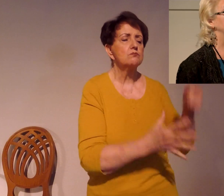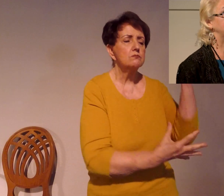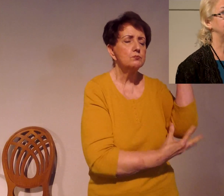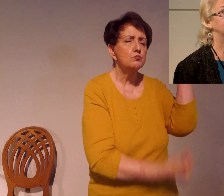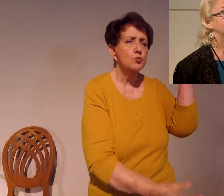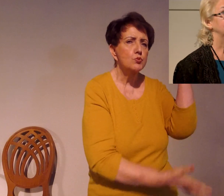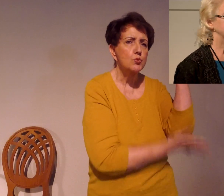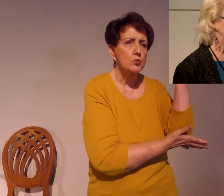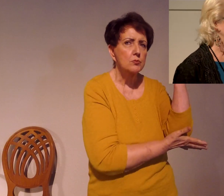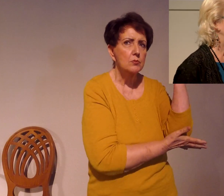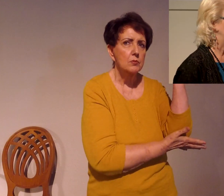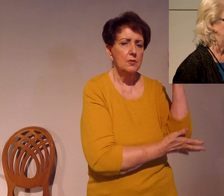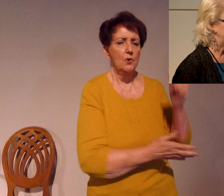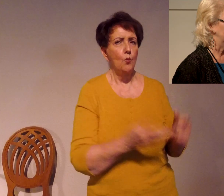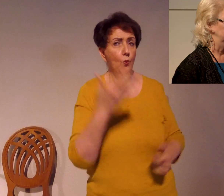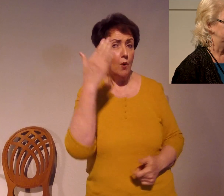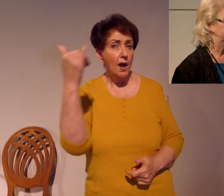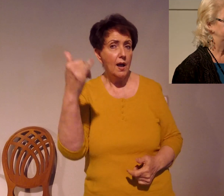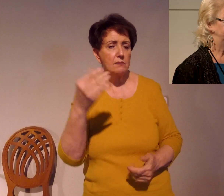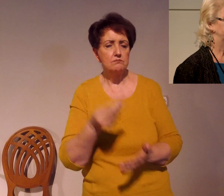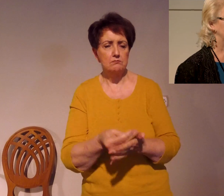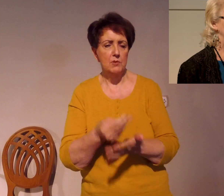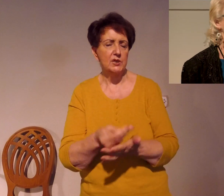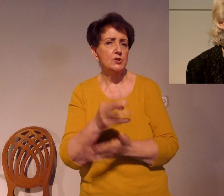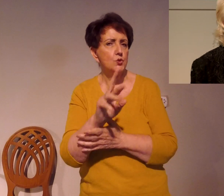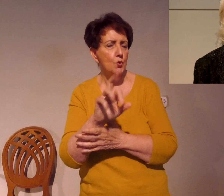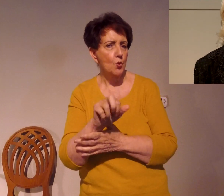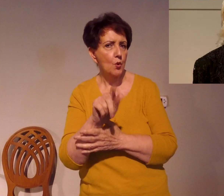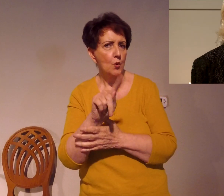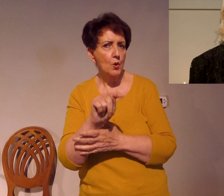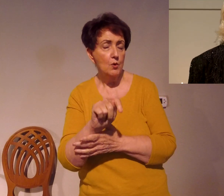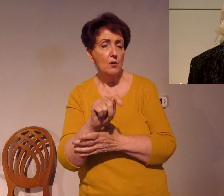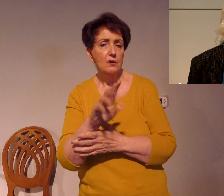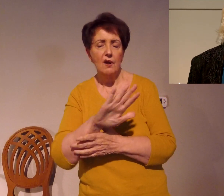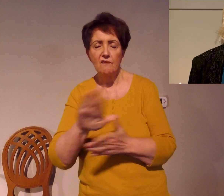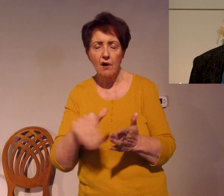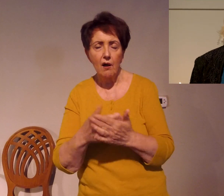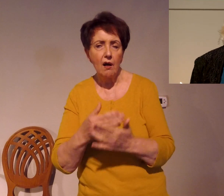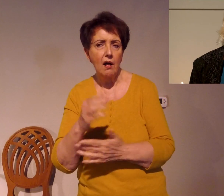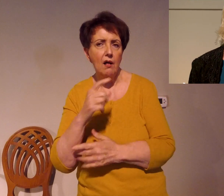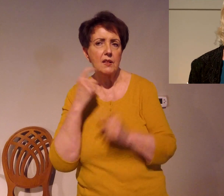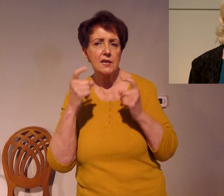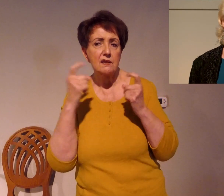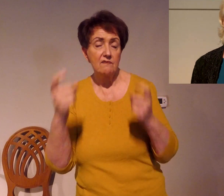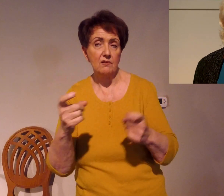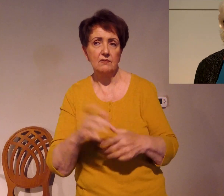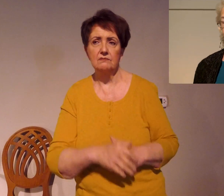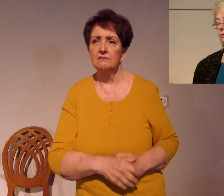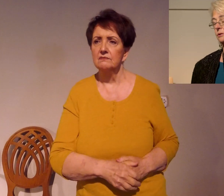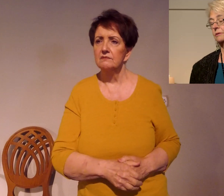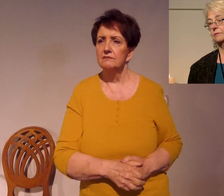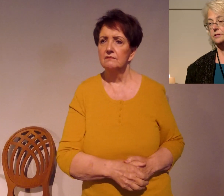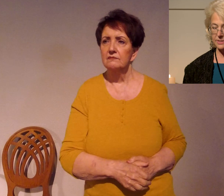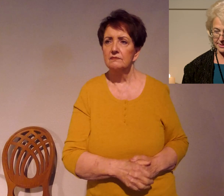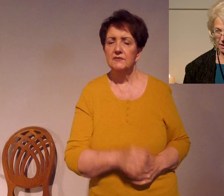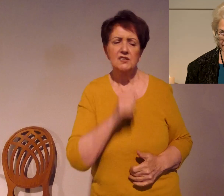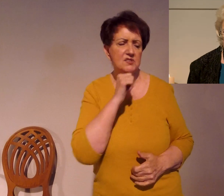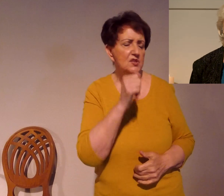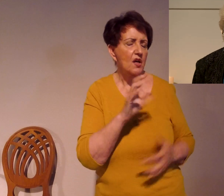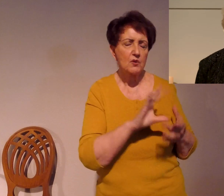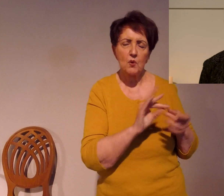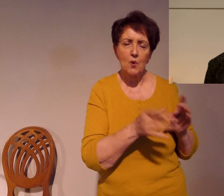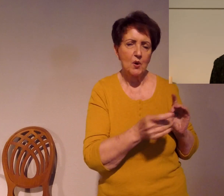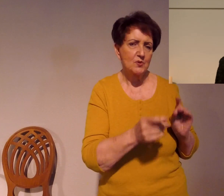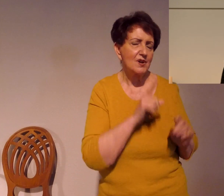because money is the root of all evil. Actually, the problem is, this is actually not the quote. This is